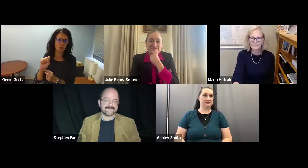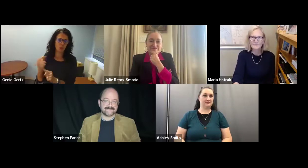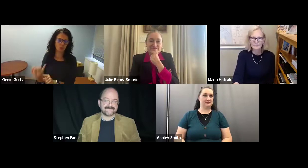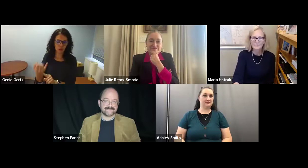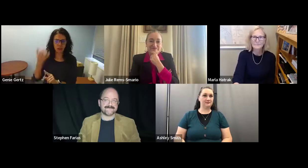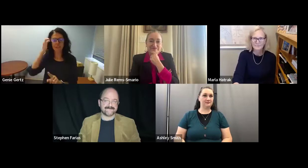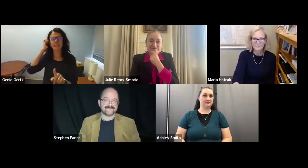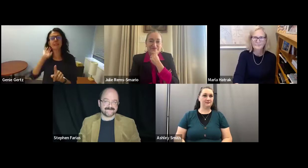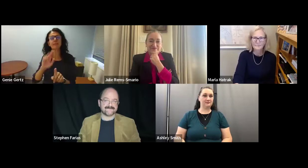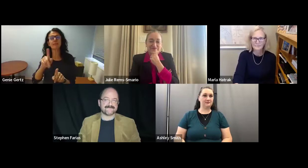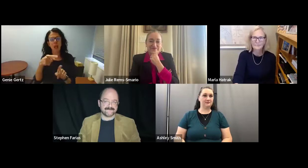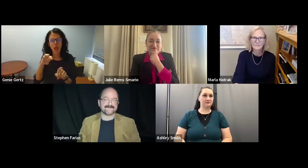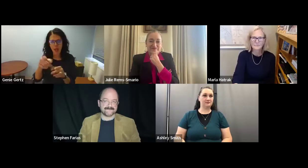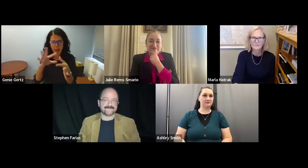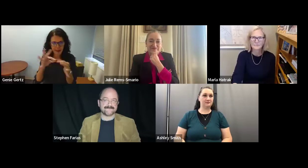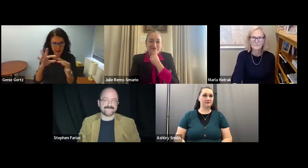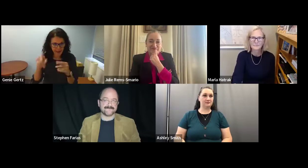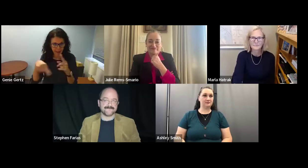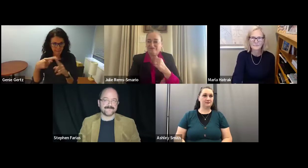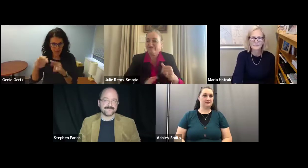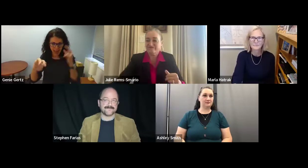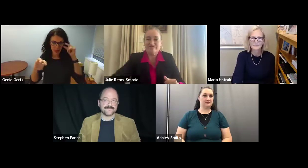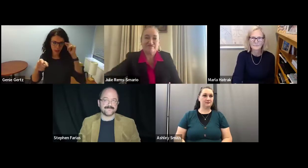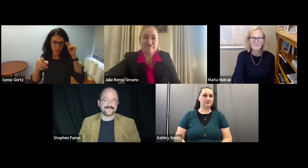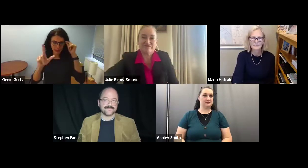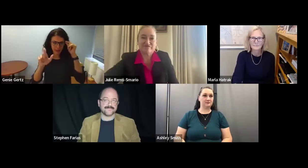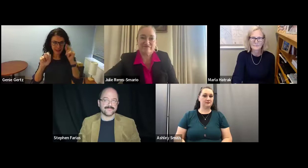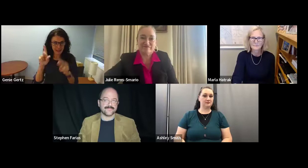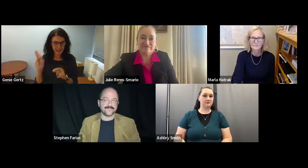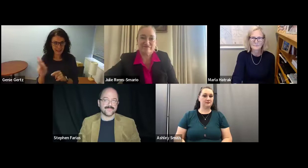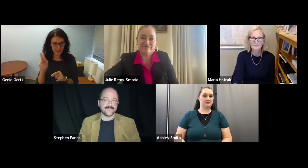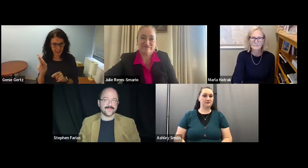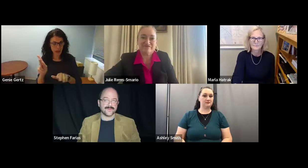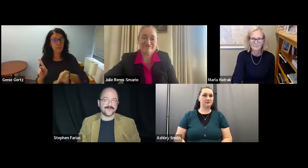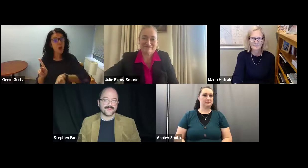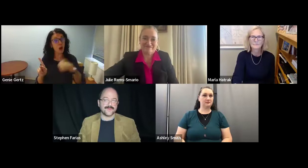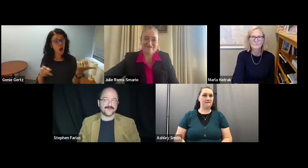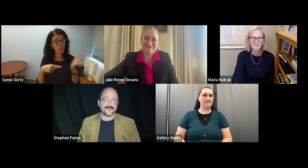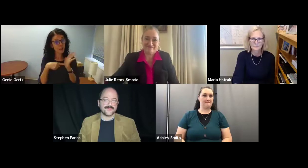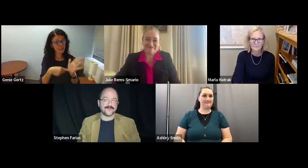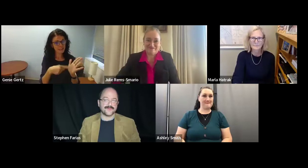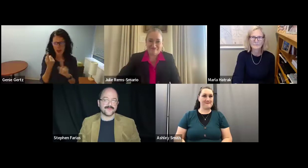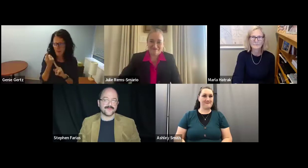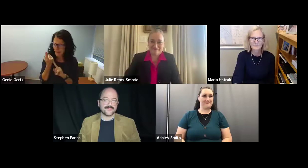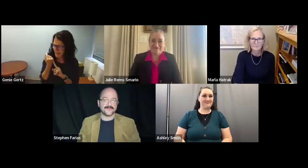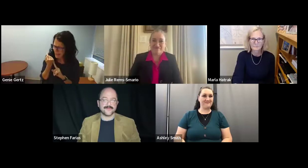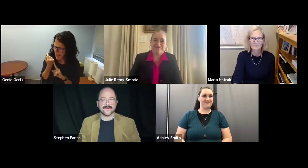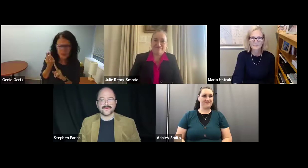is just. So look at it as a social justice issue, right? Lead K, and